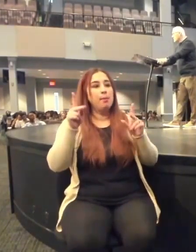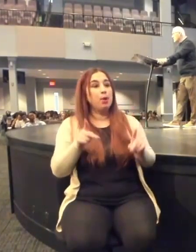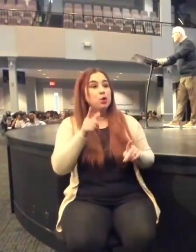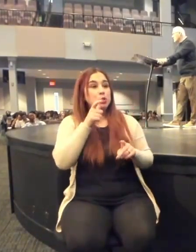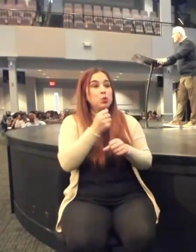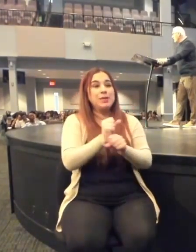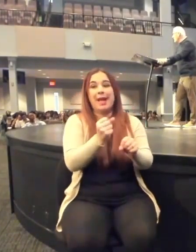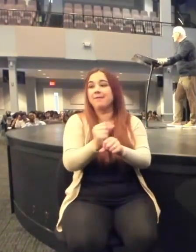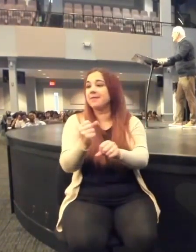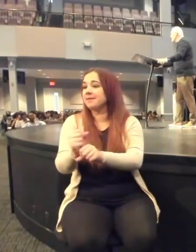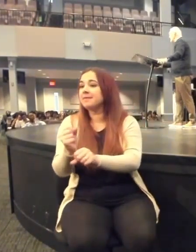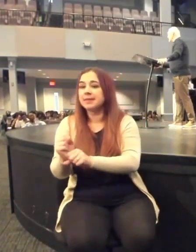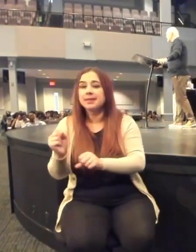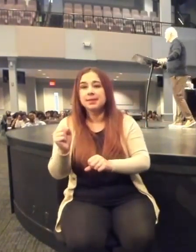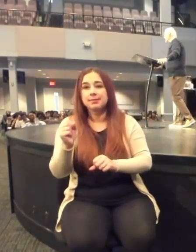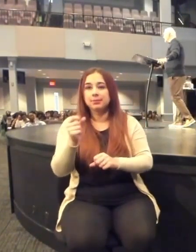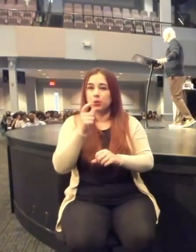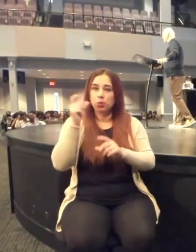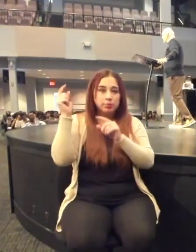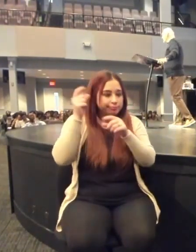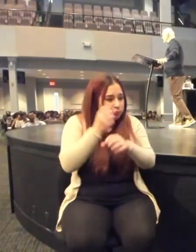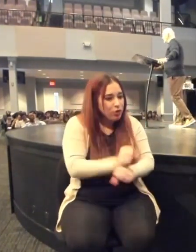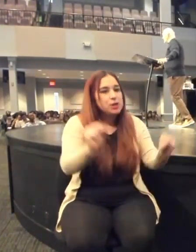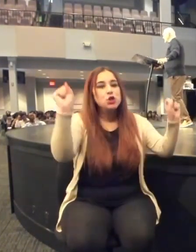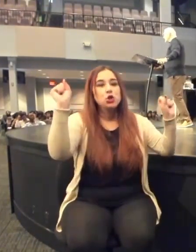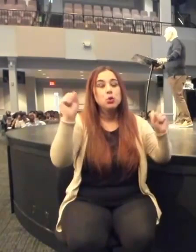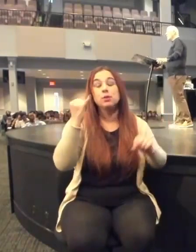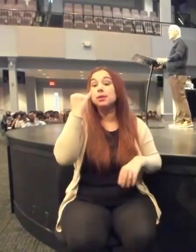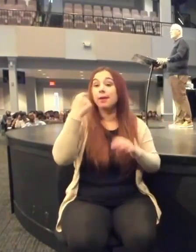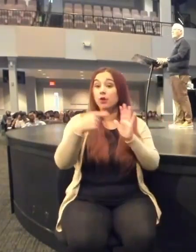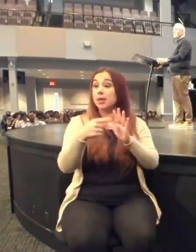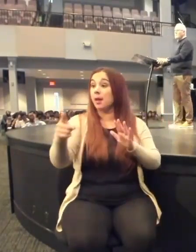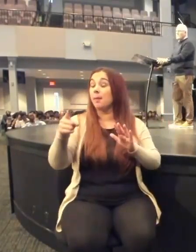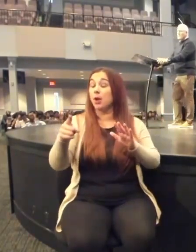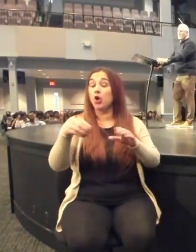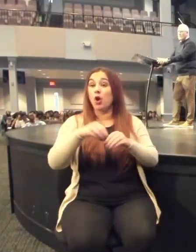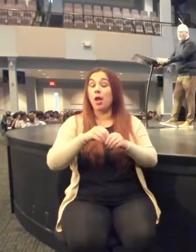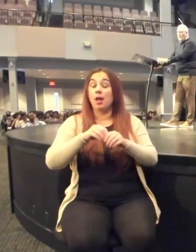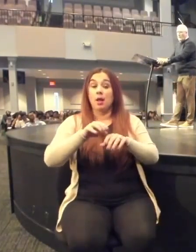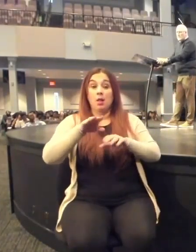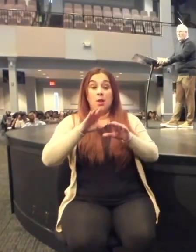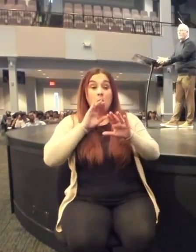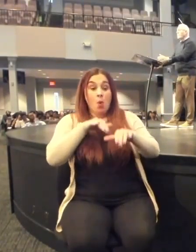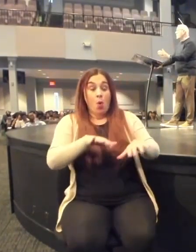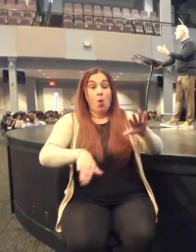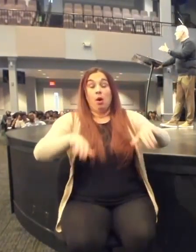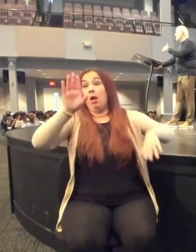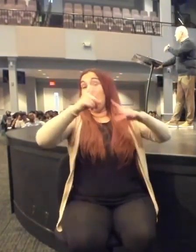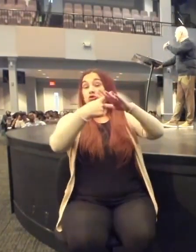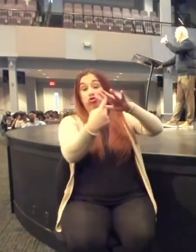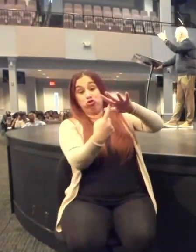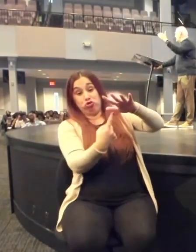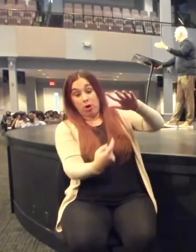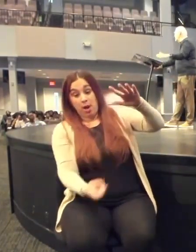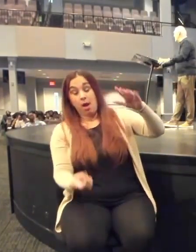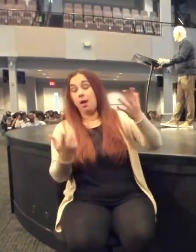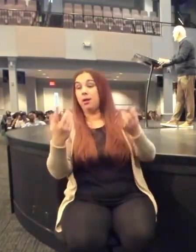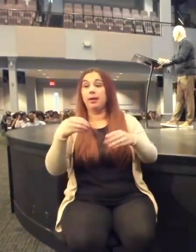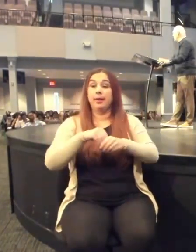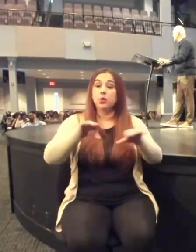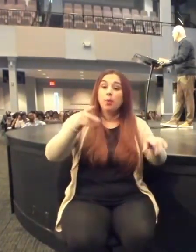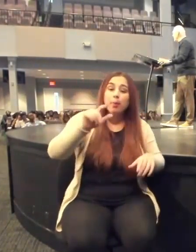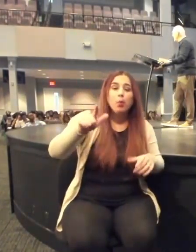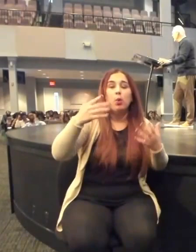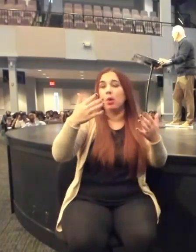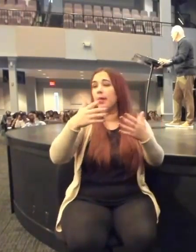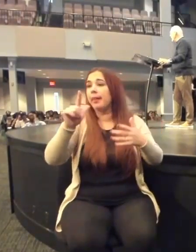saves, is one who rescues. If you're drowning in the ocean or drowning in a swimming pool or you're in a lake and you're drowning,